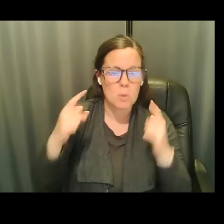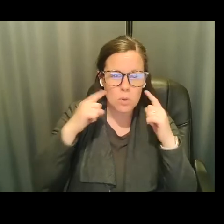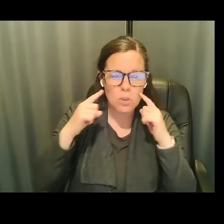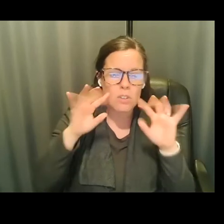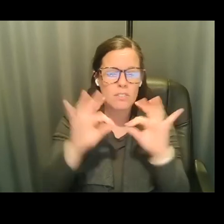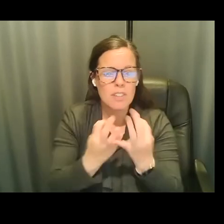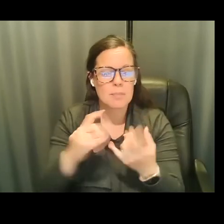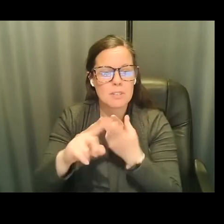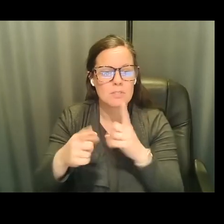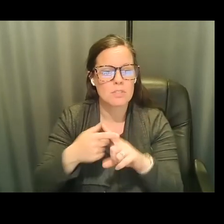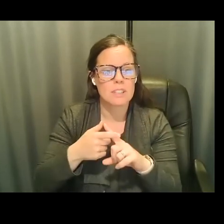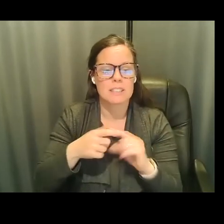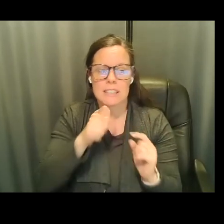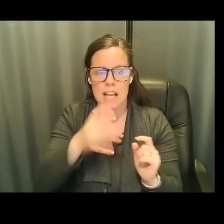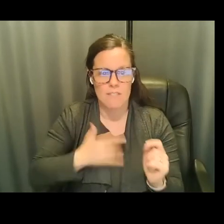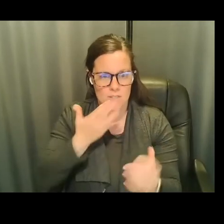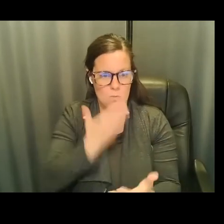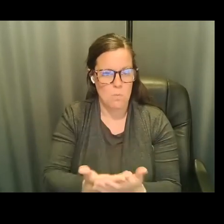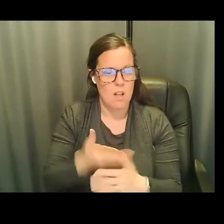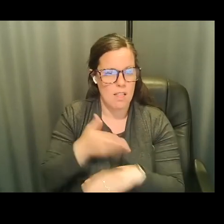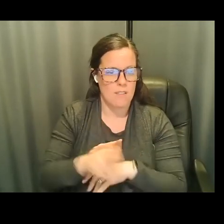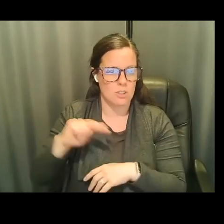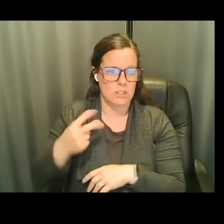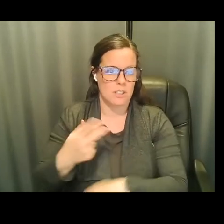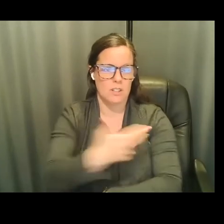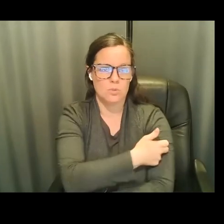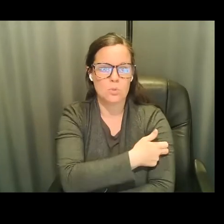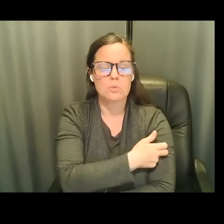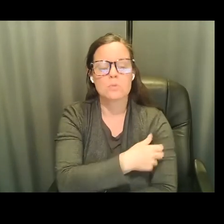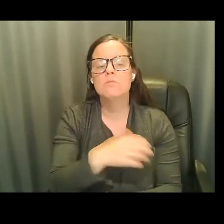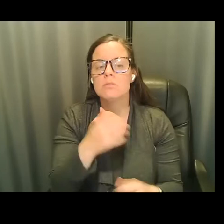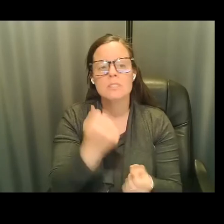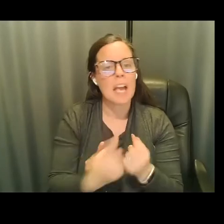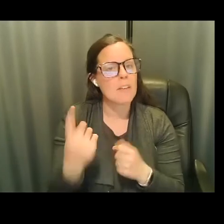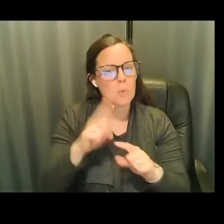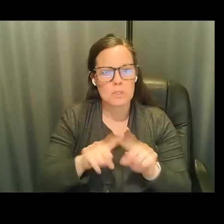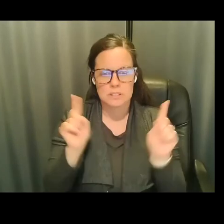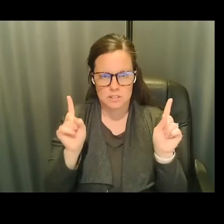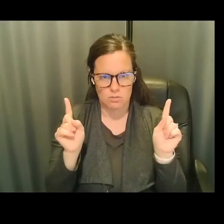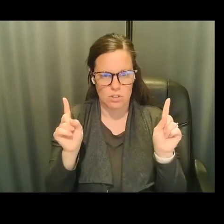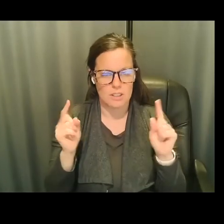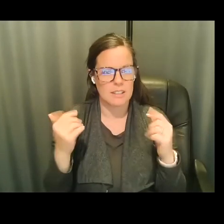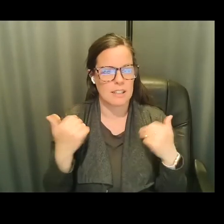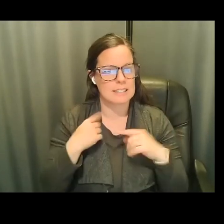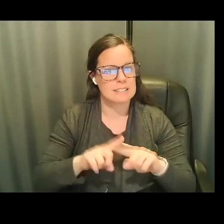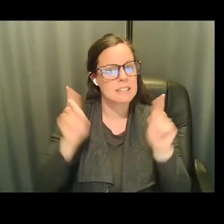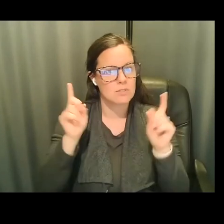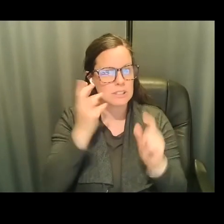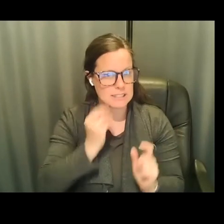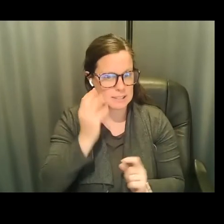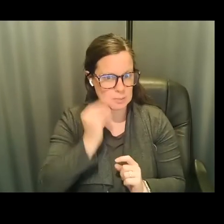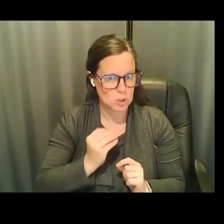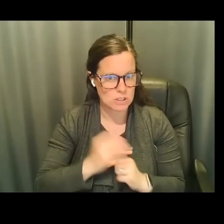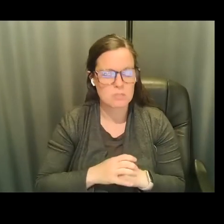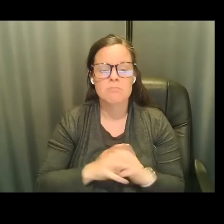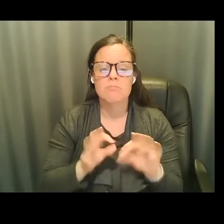that they didn't feel good after getting their second dose. Everyone is different and has a different experience. The